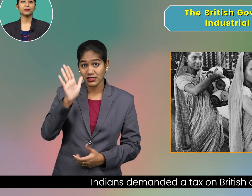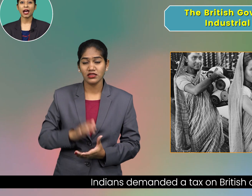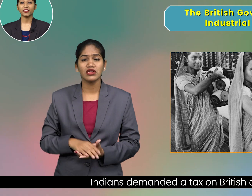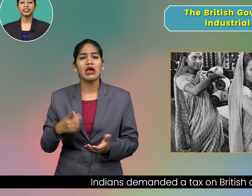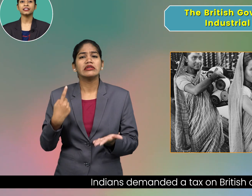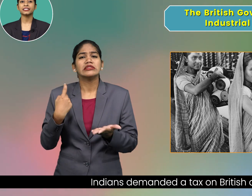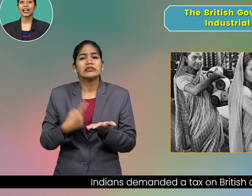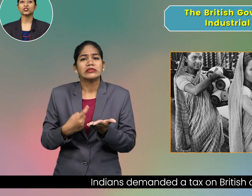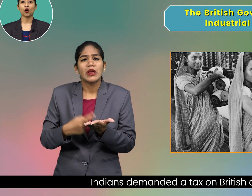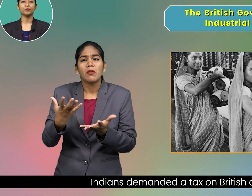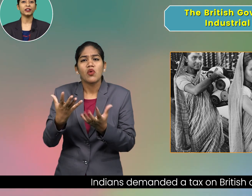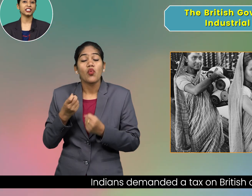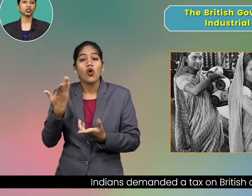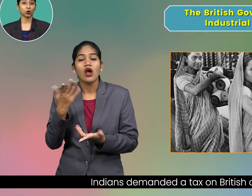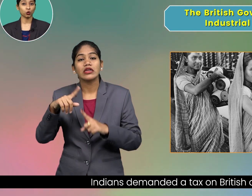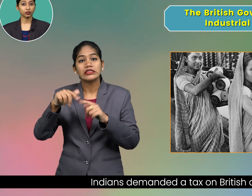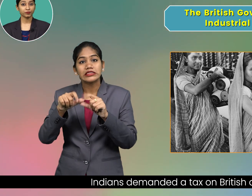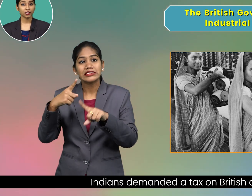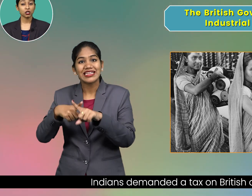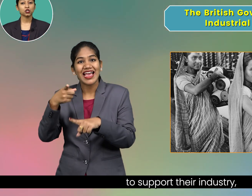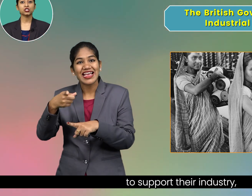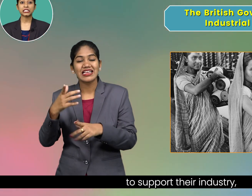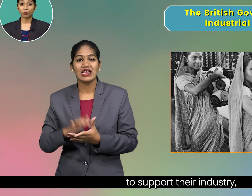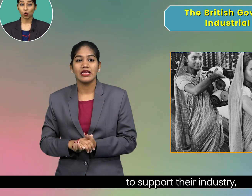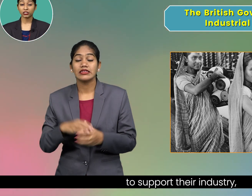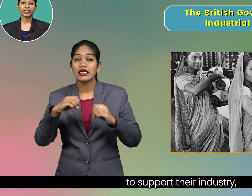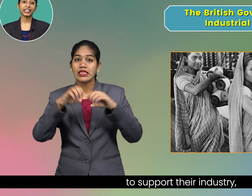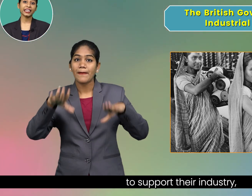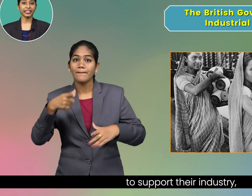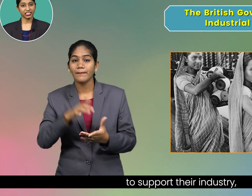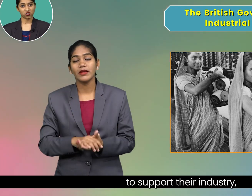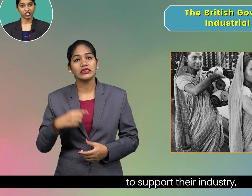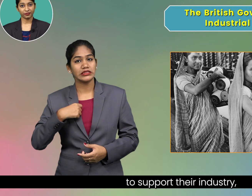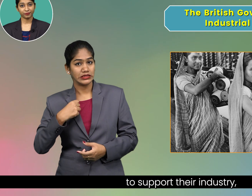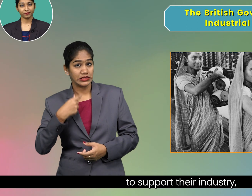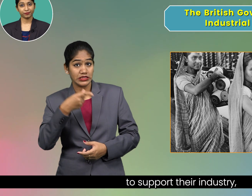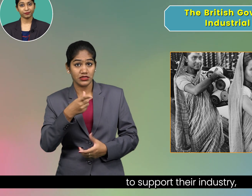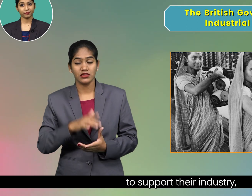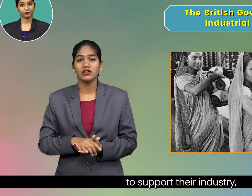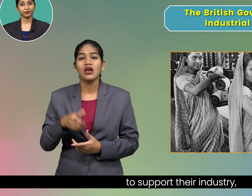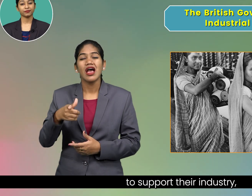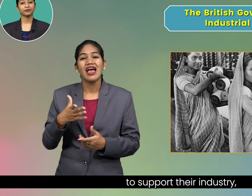Indians demanded a tax on British cloth to support their industry.